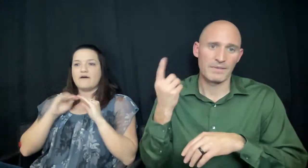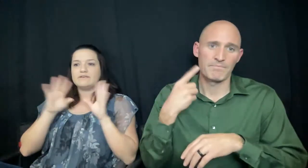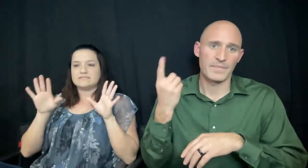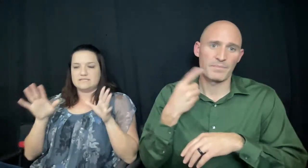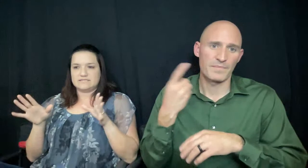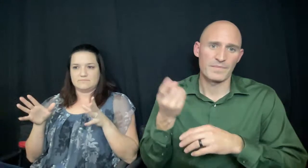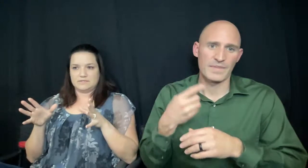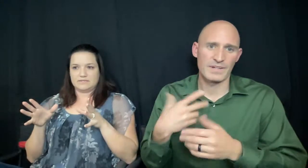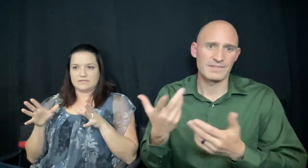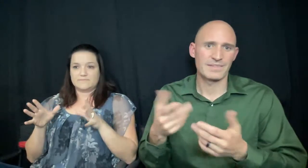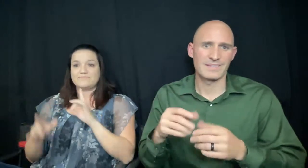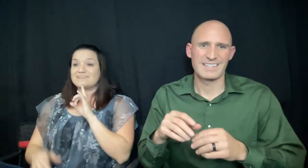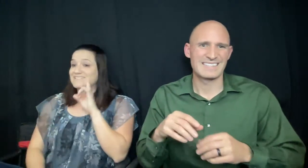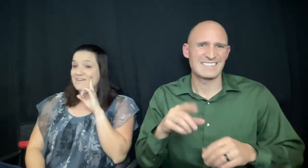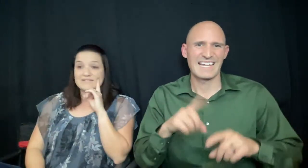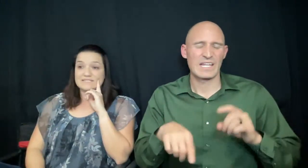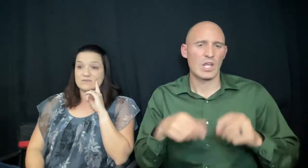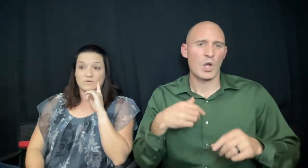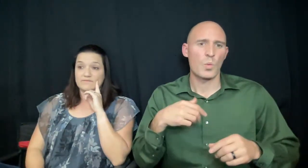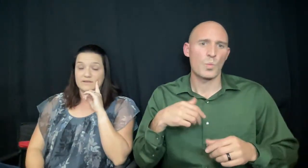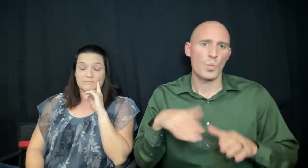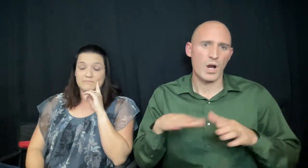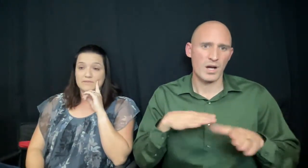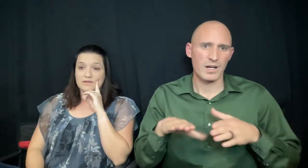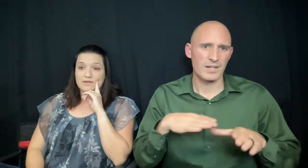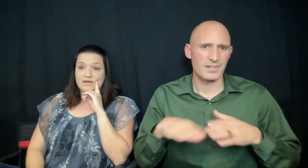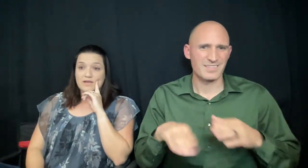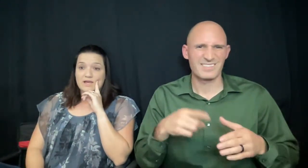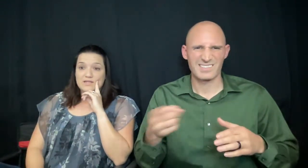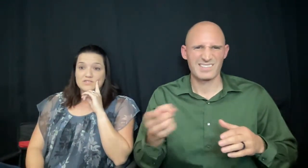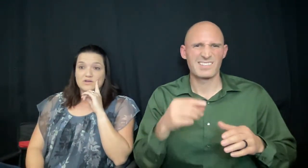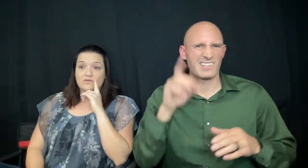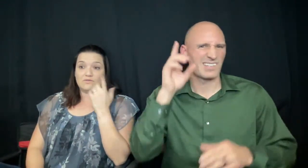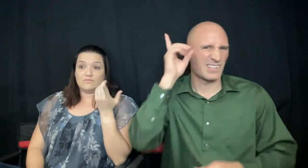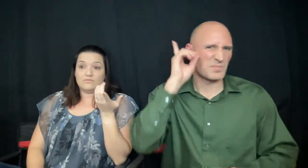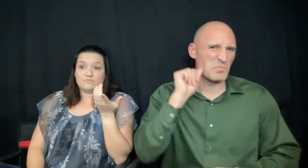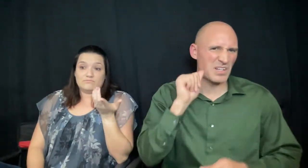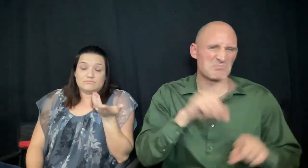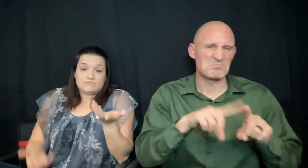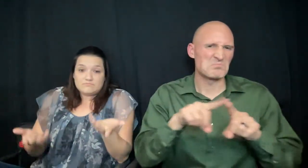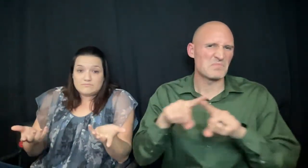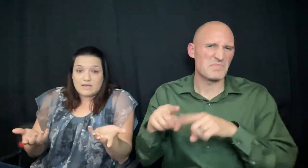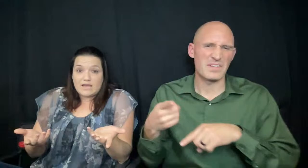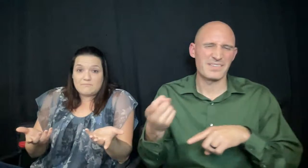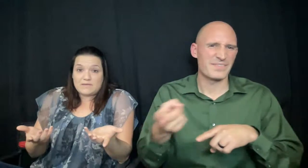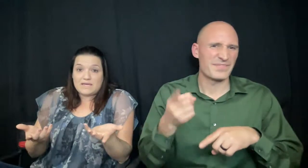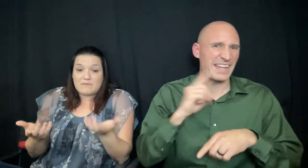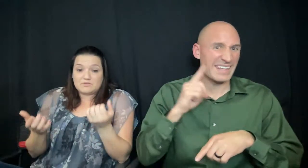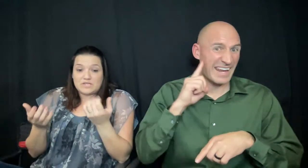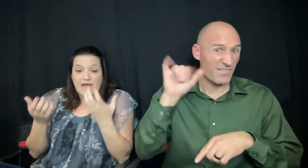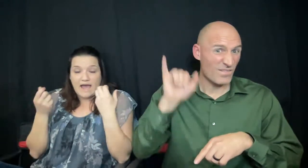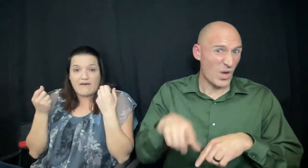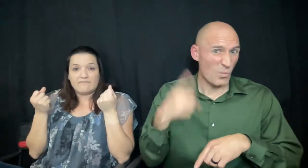obvious disabilities. Deafness isn't one of them. So being able to have,